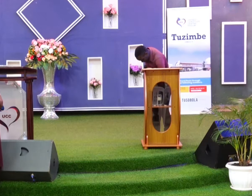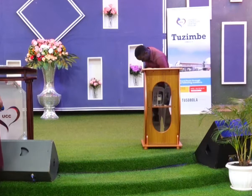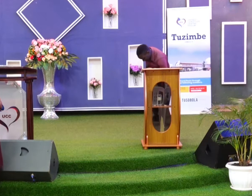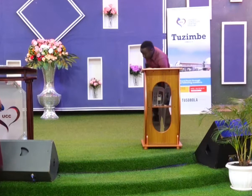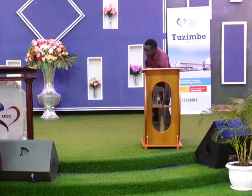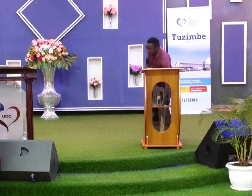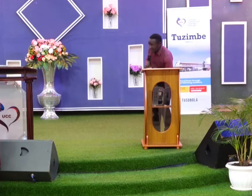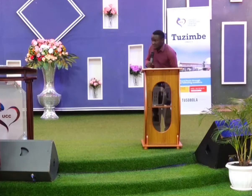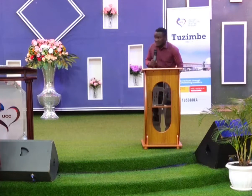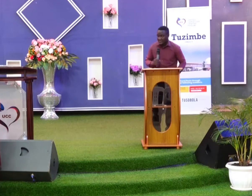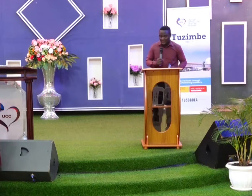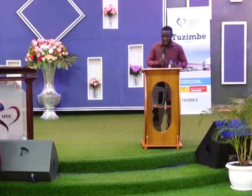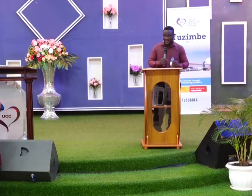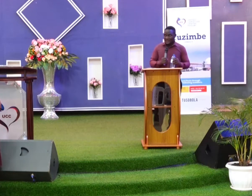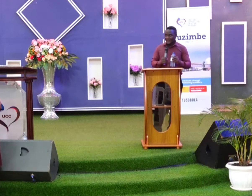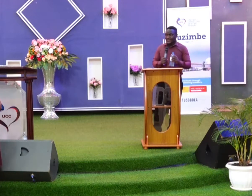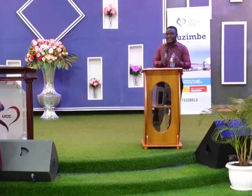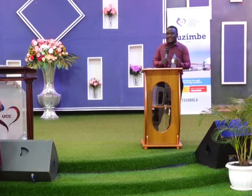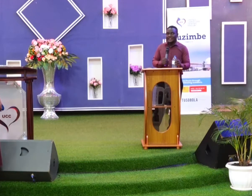When she came,